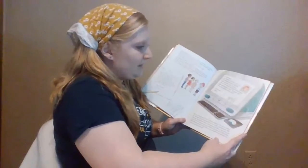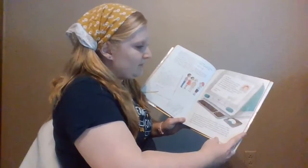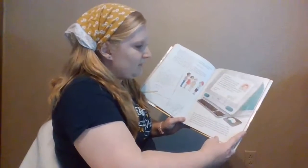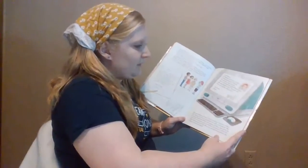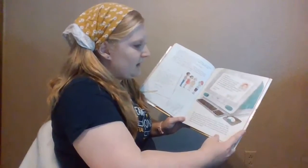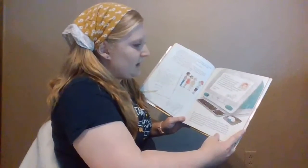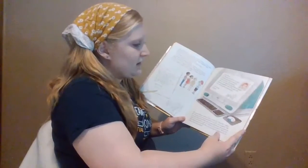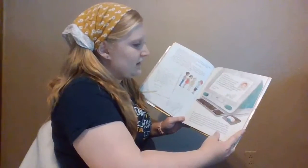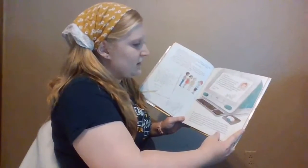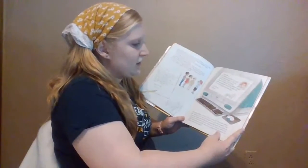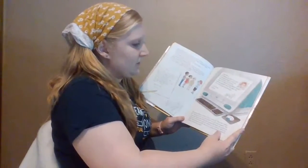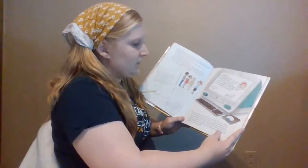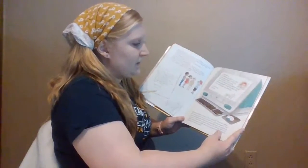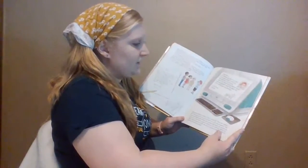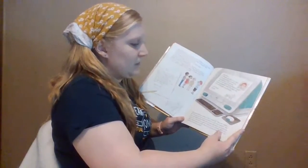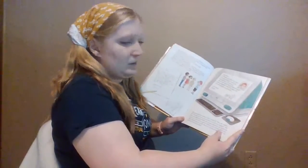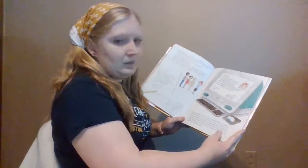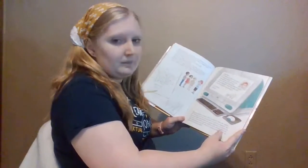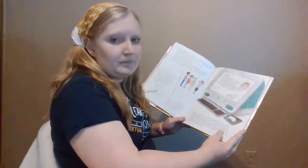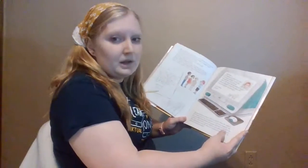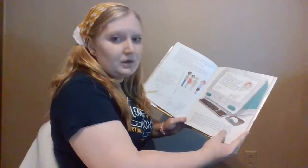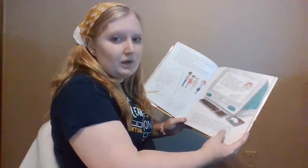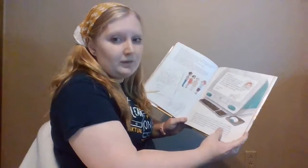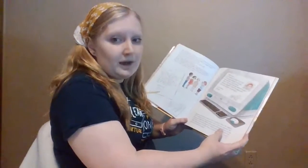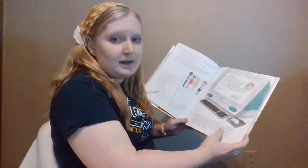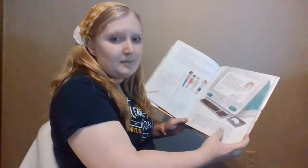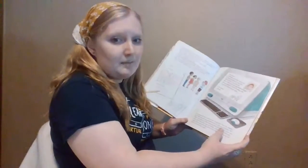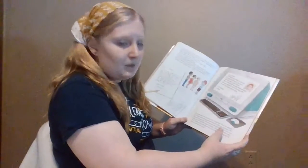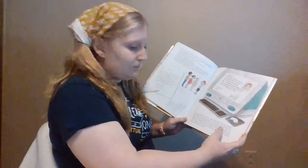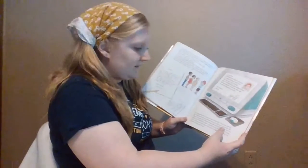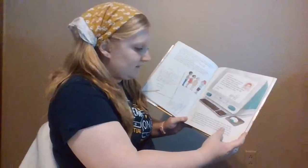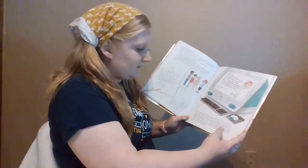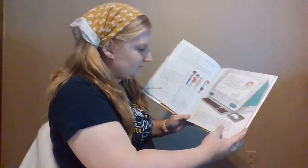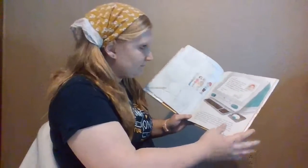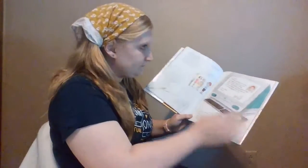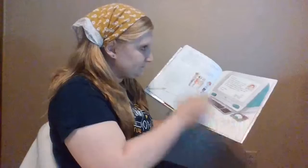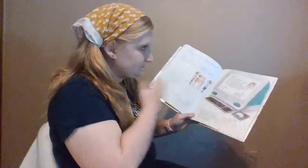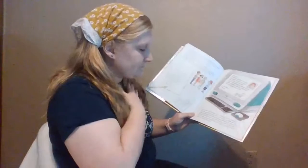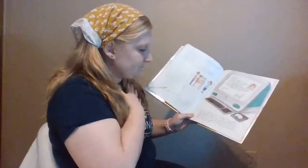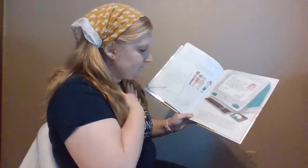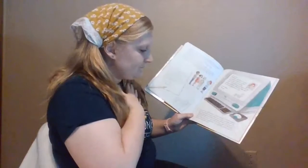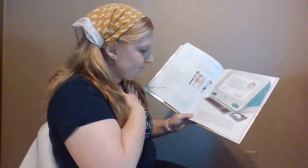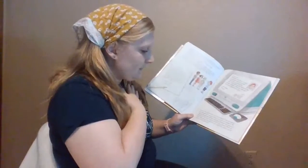plays with me and he jumps for his bone. Your friend Moses.